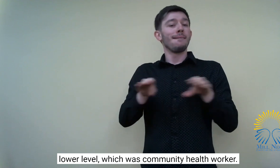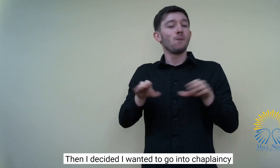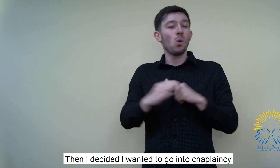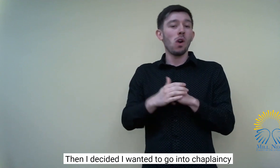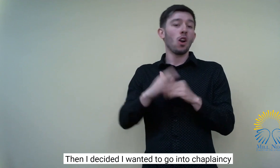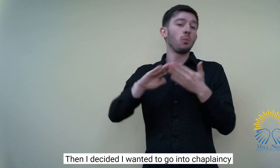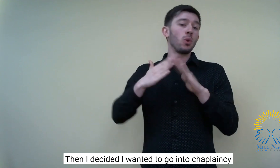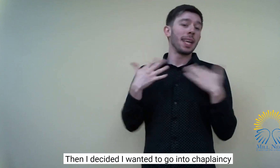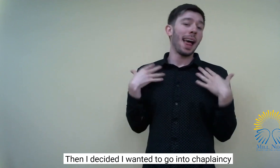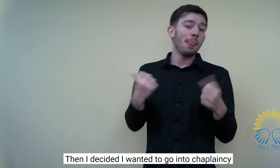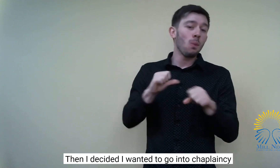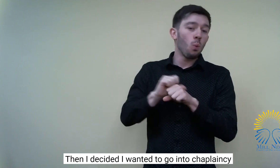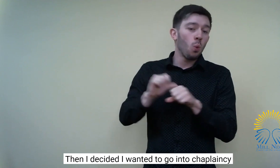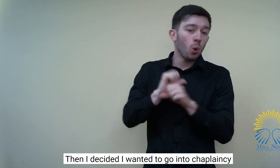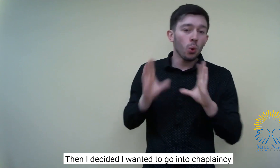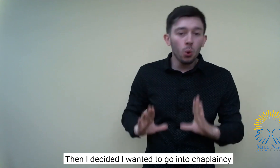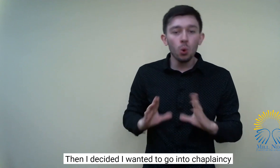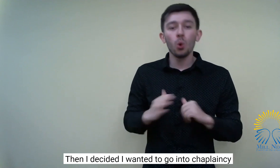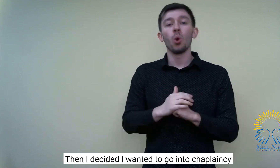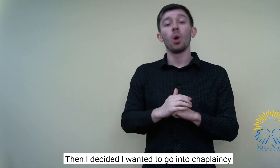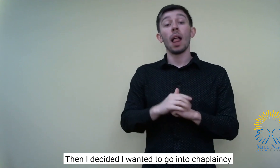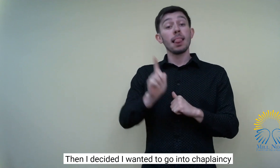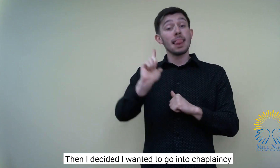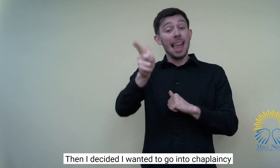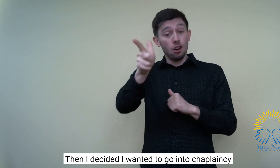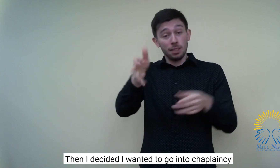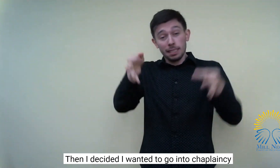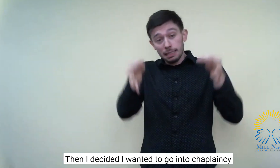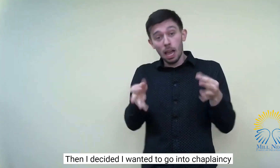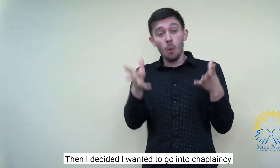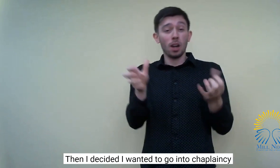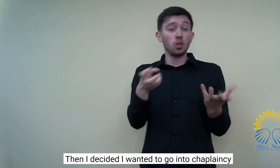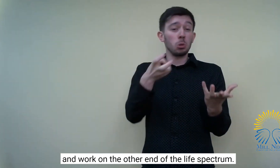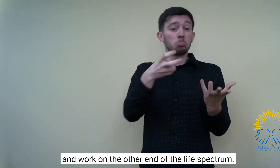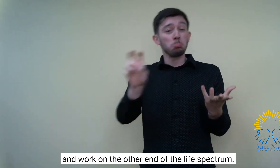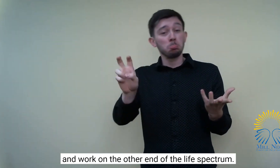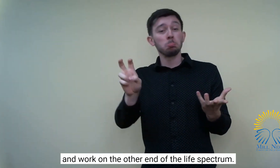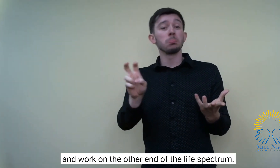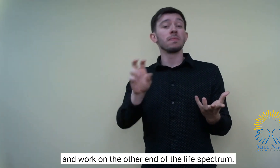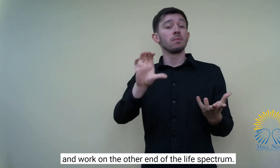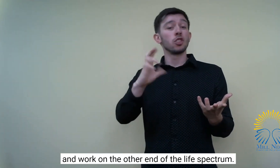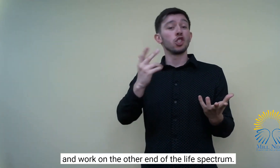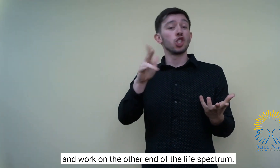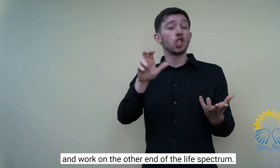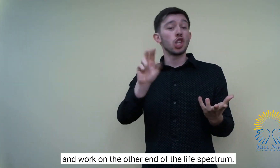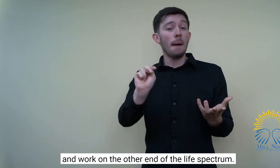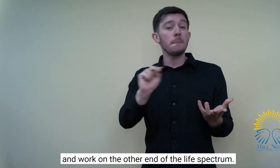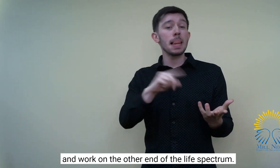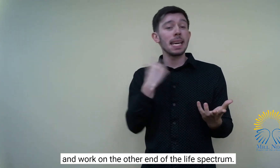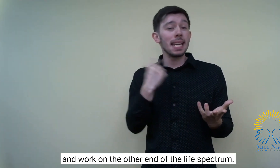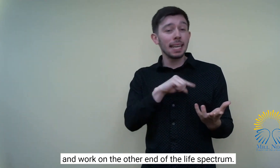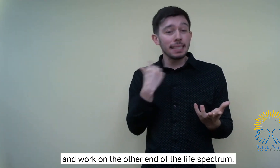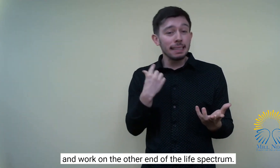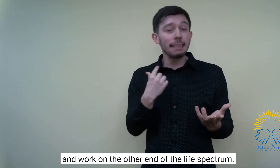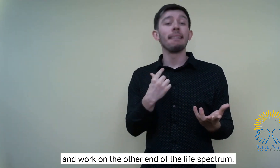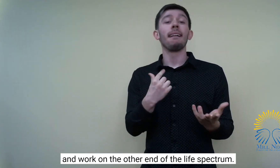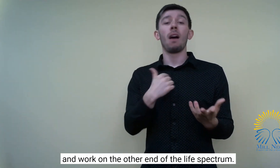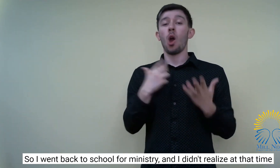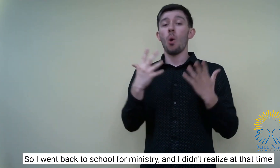Then I decided I wanted to go into chaplaincy and work on the other end of the life spectrum. So